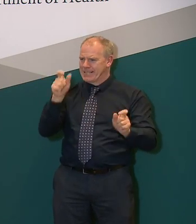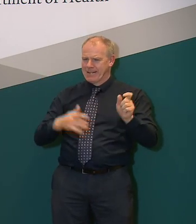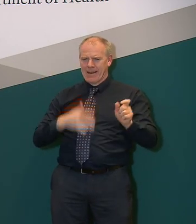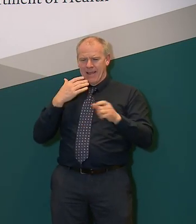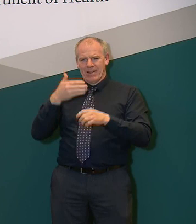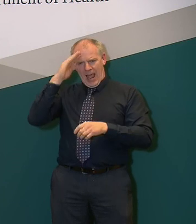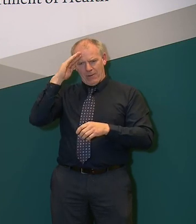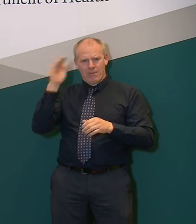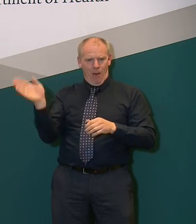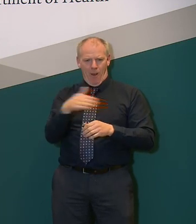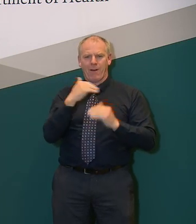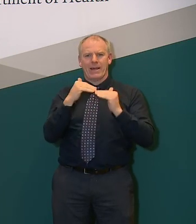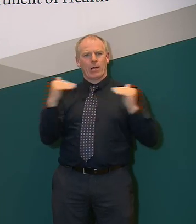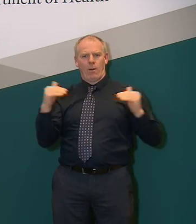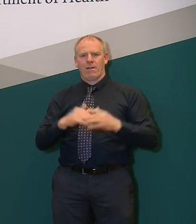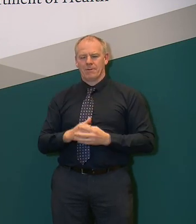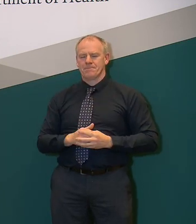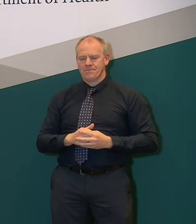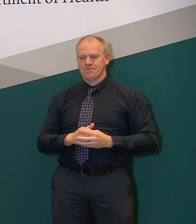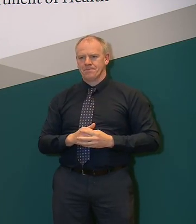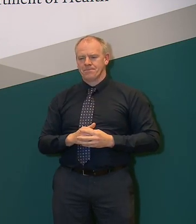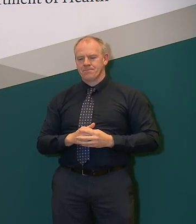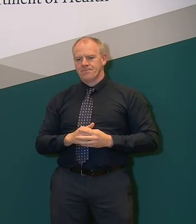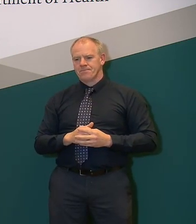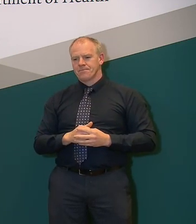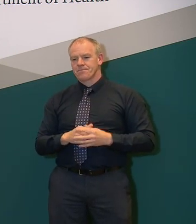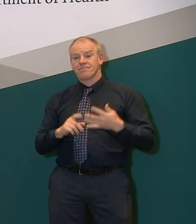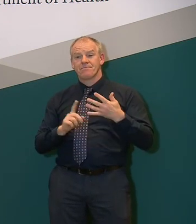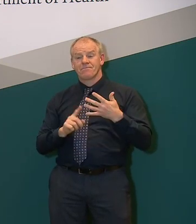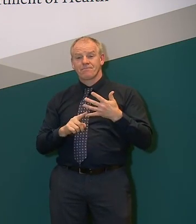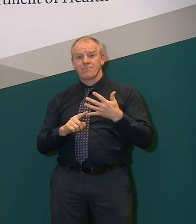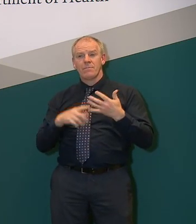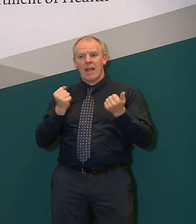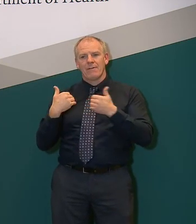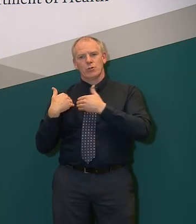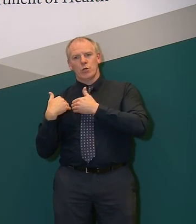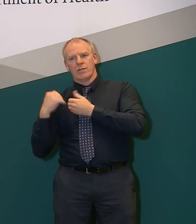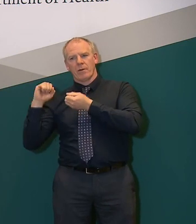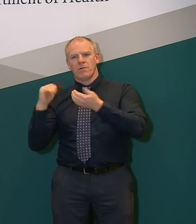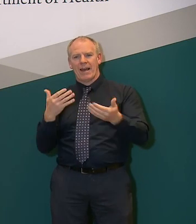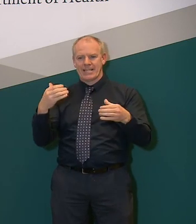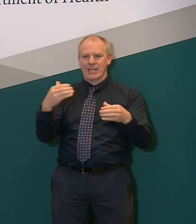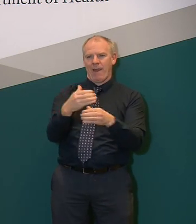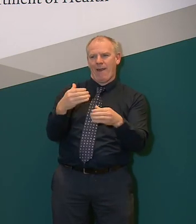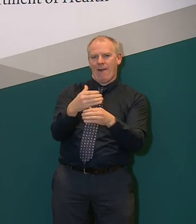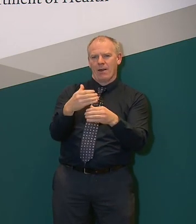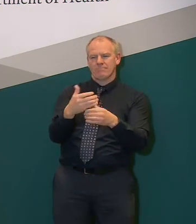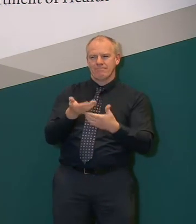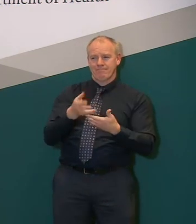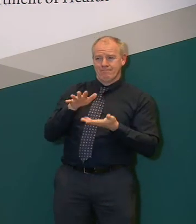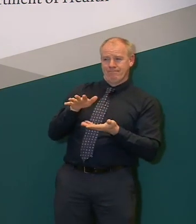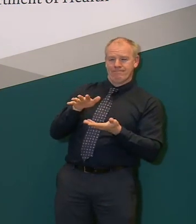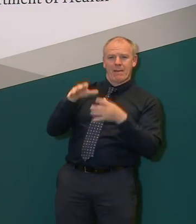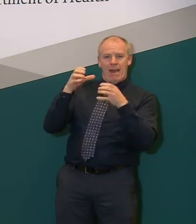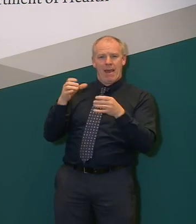this country. There's also this principle of duty to provide care. Now, obviously, our healthcare